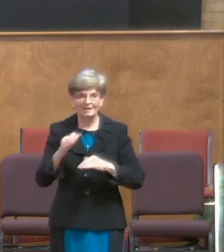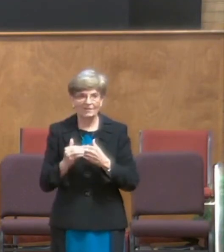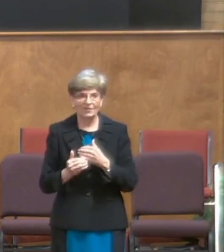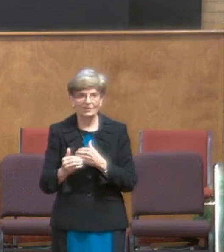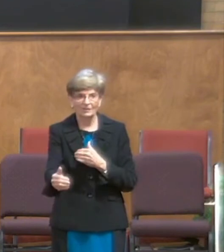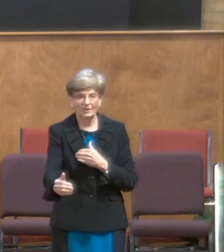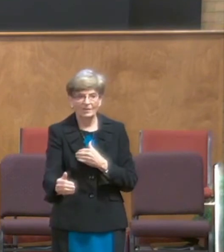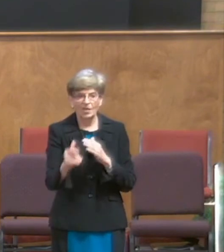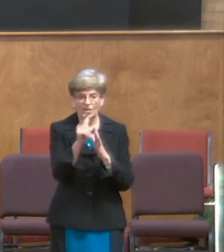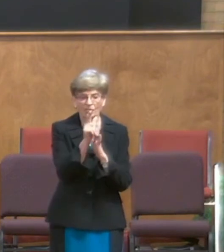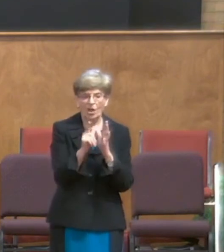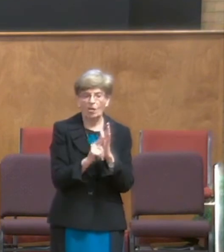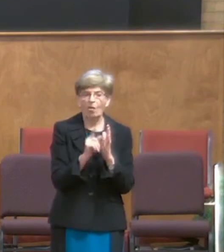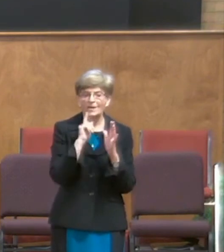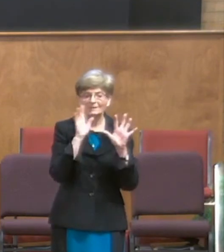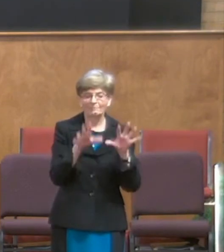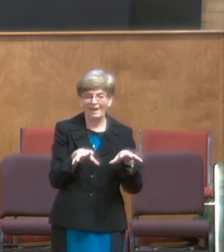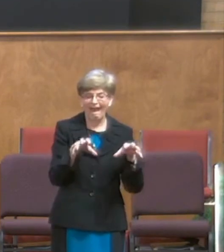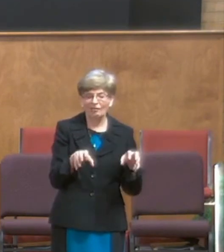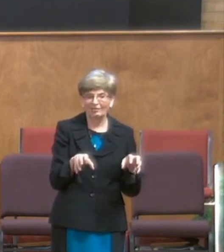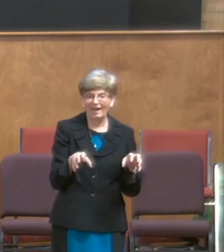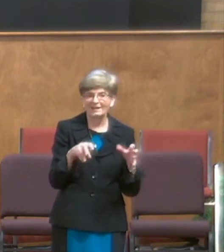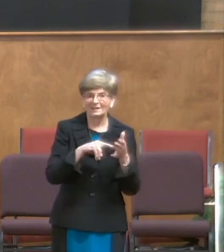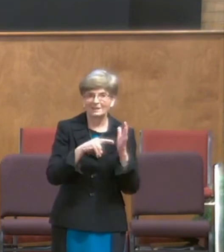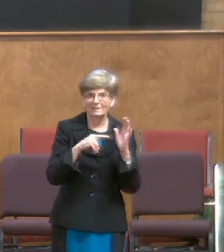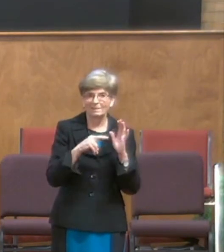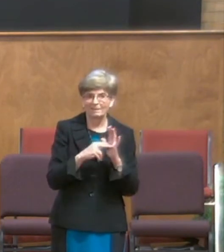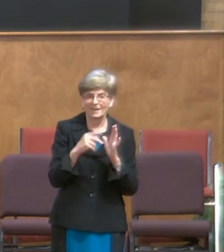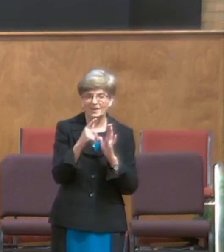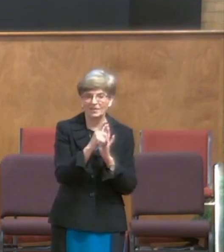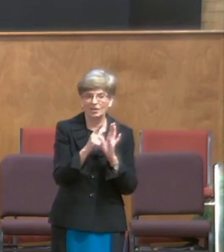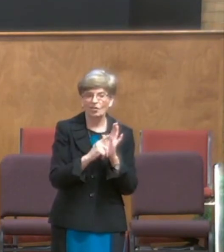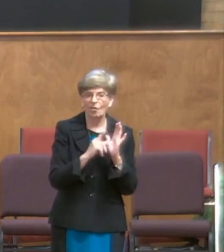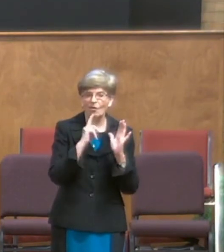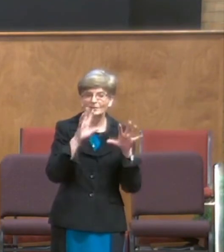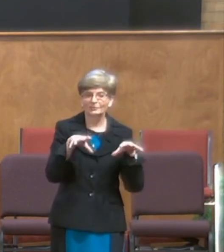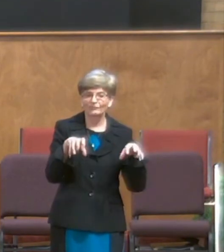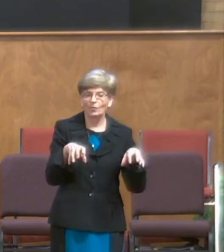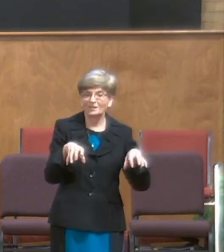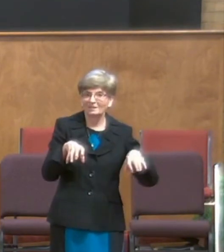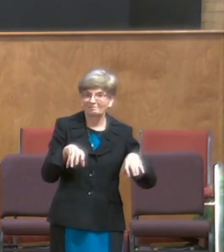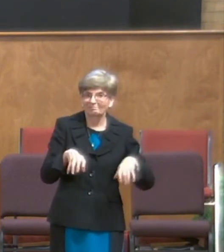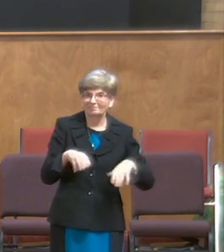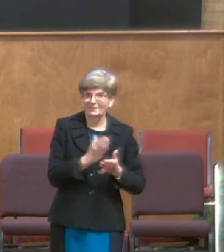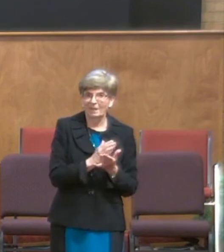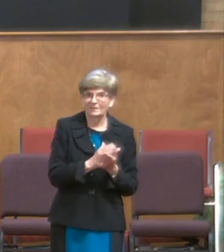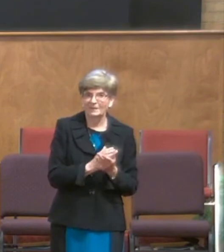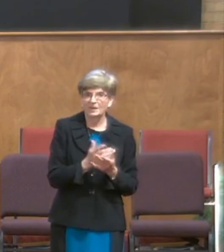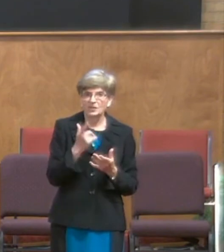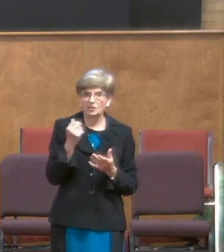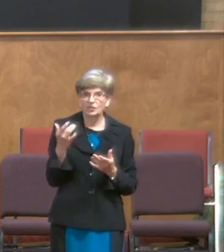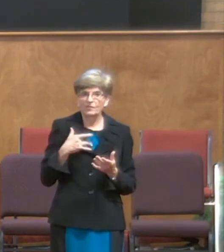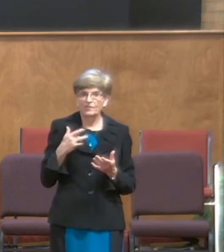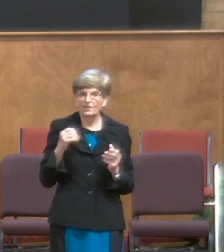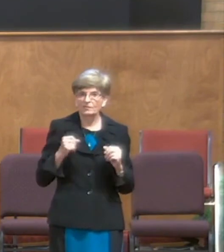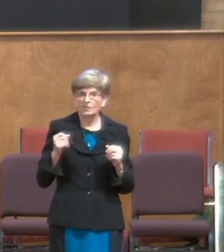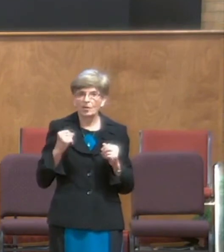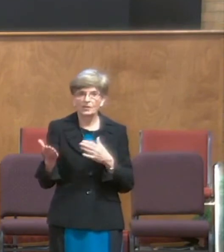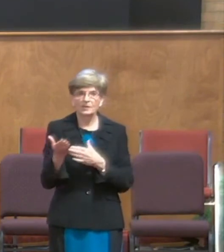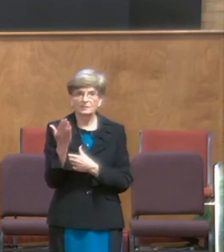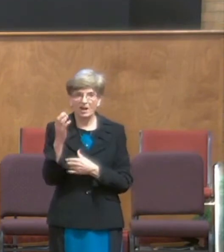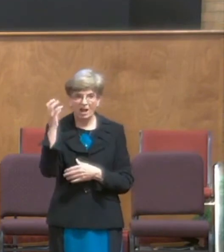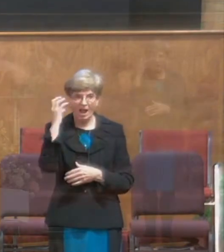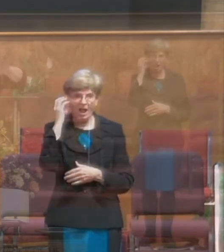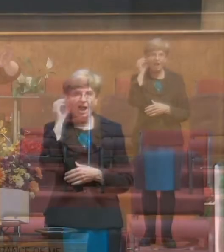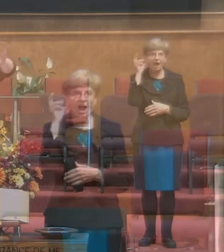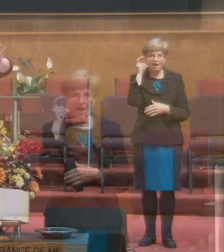the law is paralyzed, actually means that the law is chilled. How many of y'all think it's a little cold here this morning? I heard some